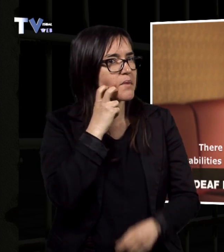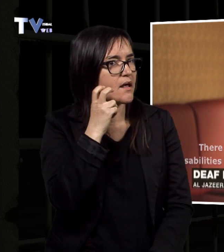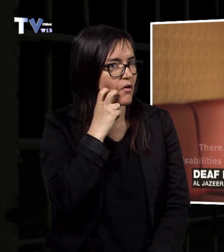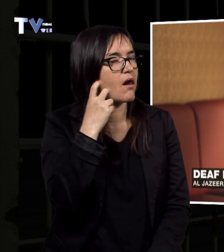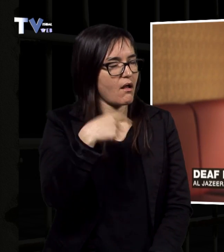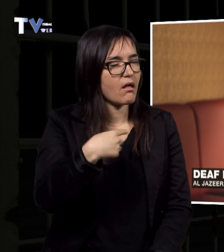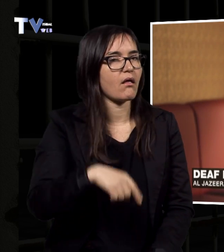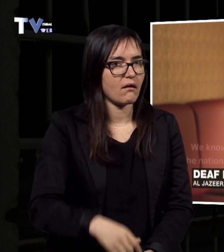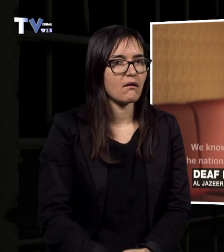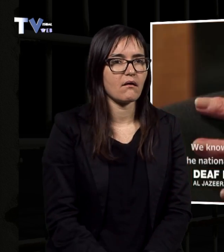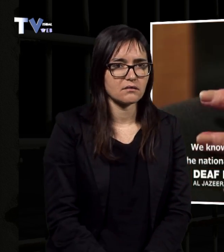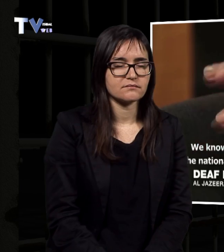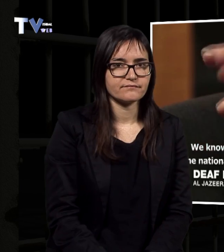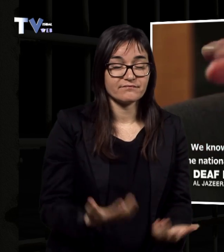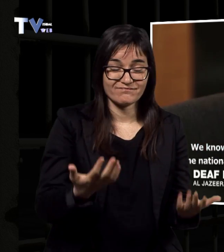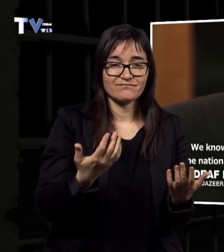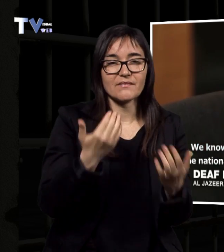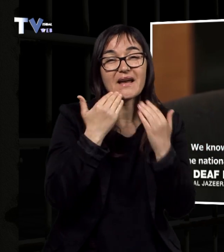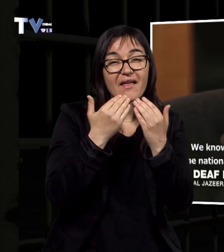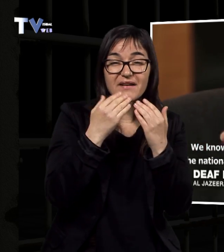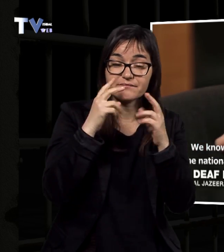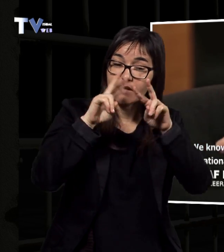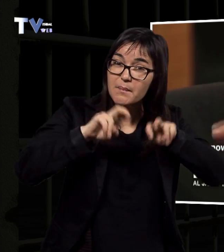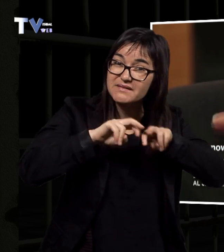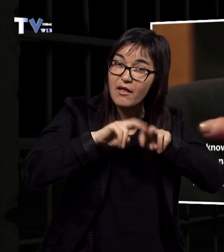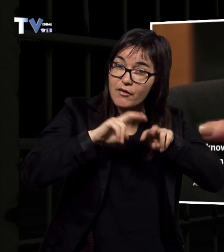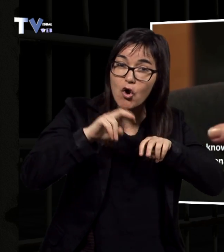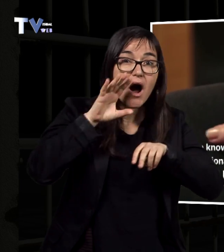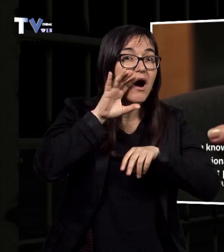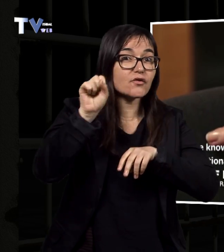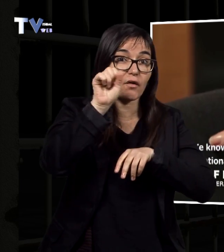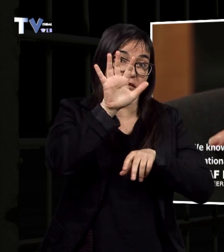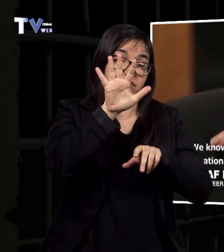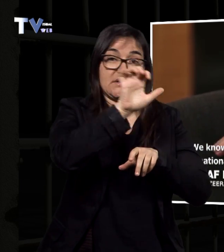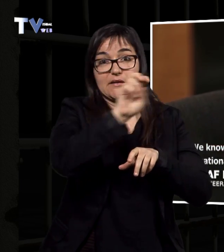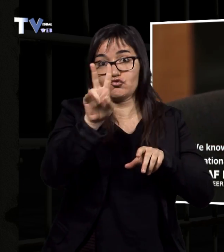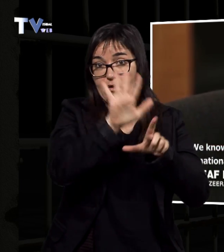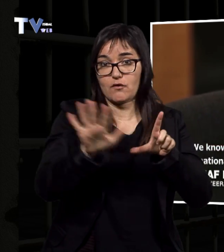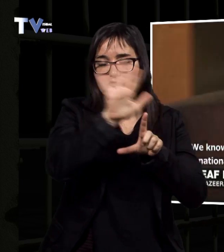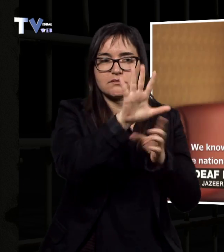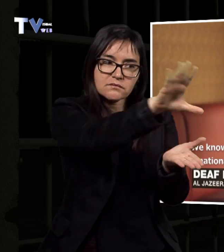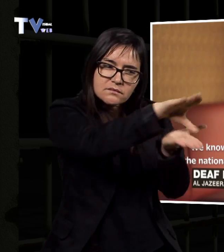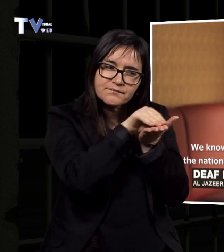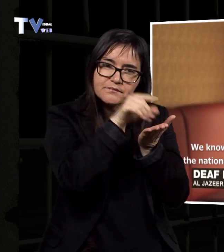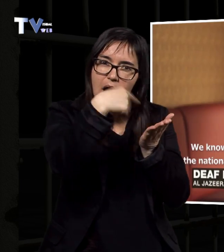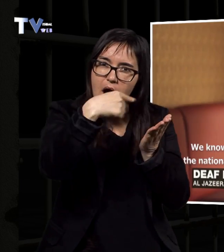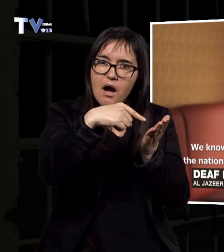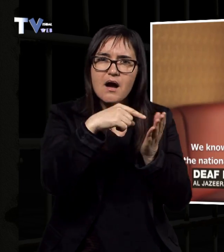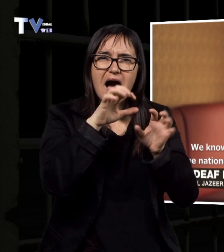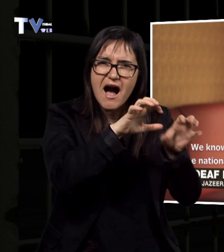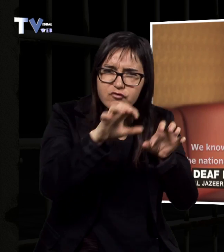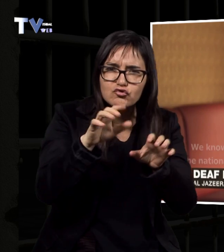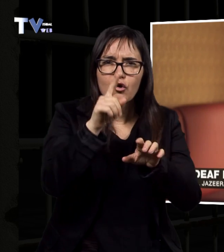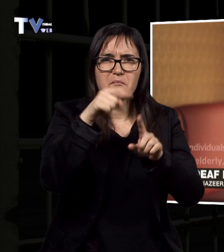scary life. We know from the research that's been done on the national level about prison rape